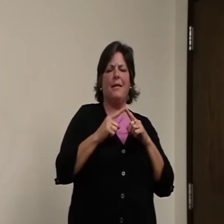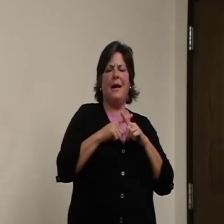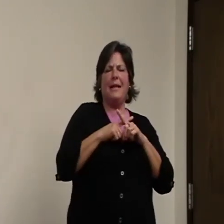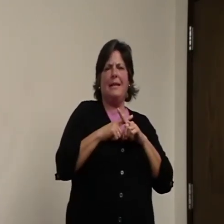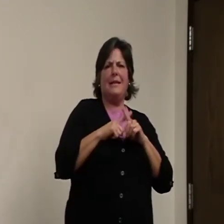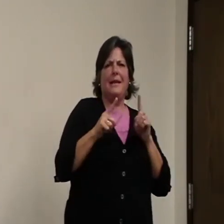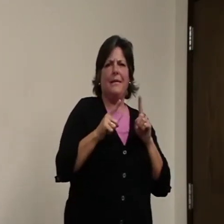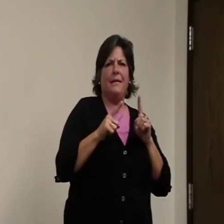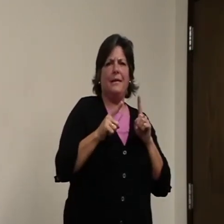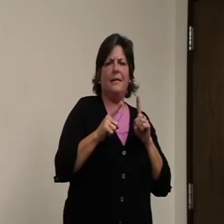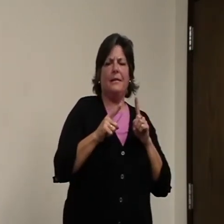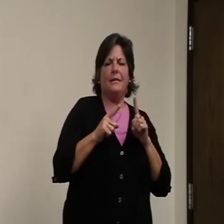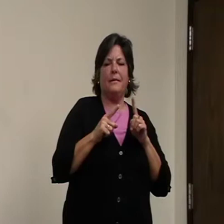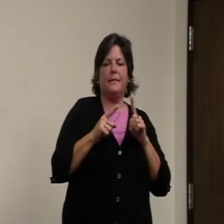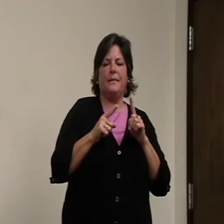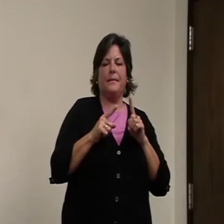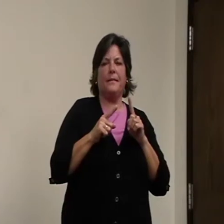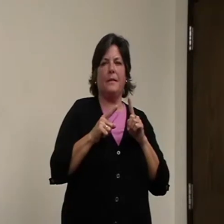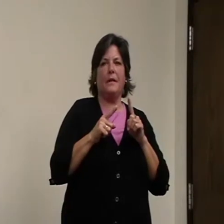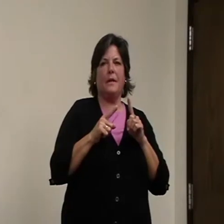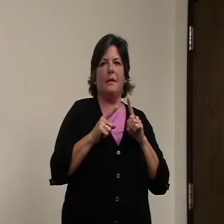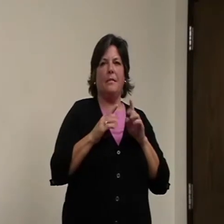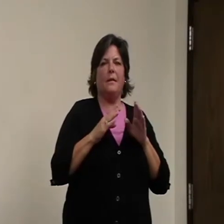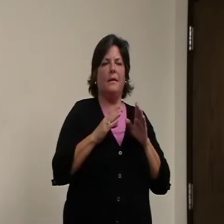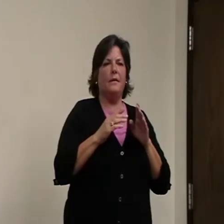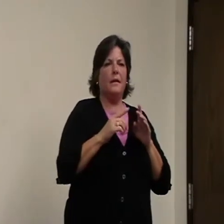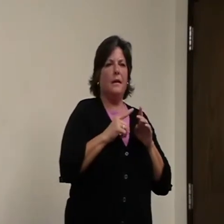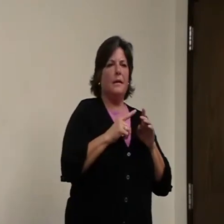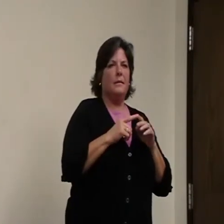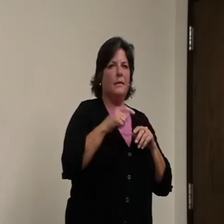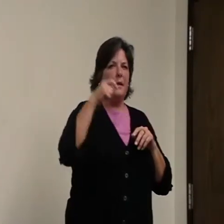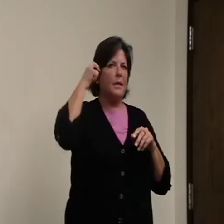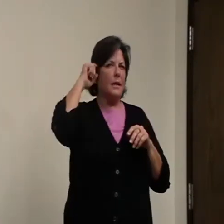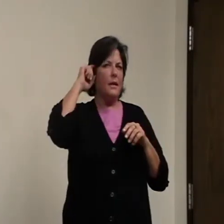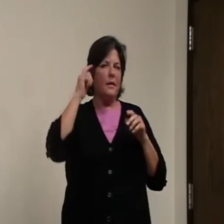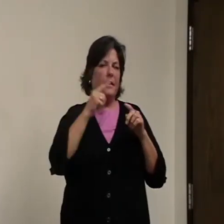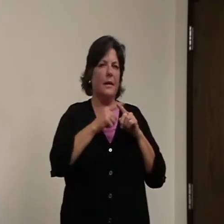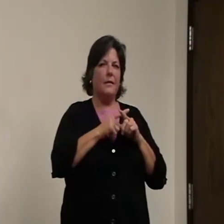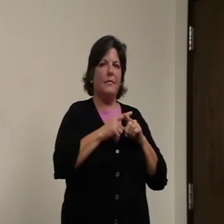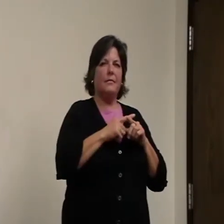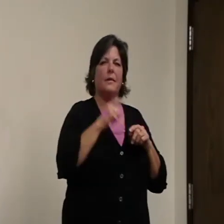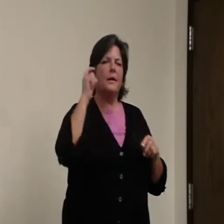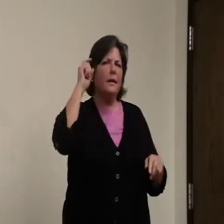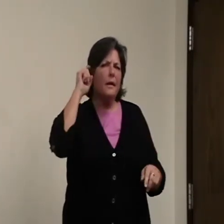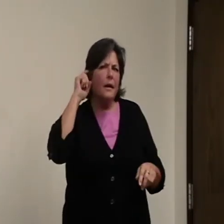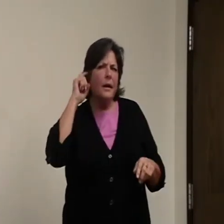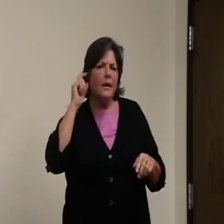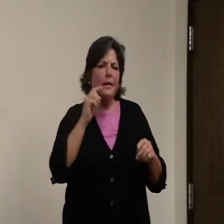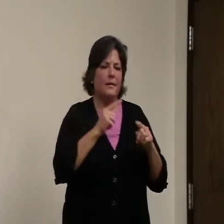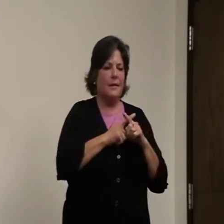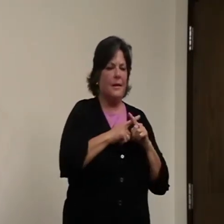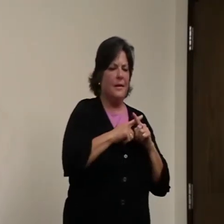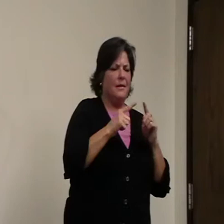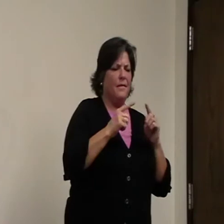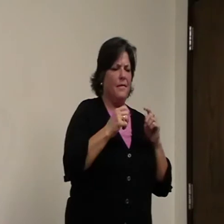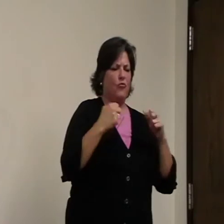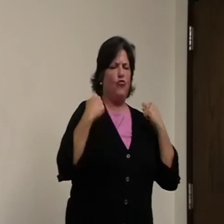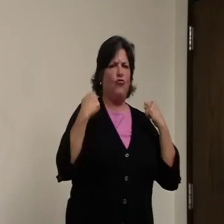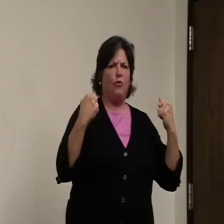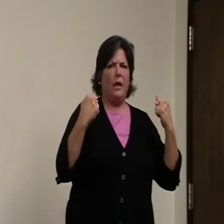on the back, are they different strengths, or are they just different types, or? Good question. The largest hearing aids